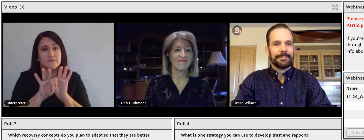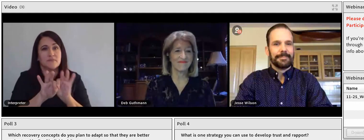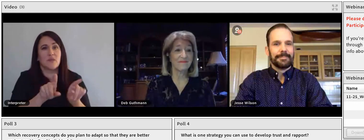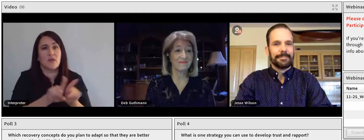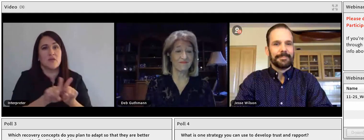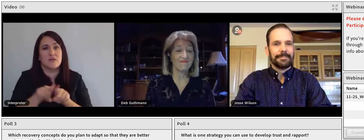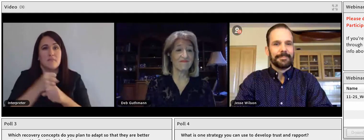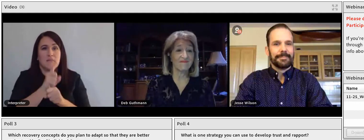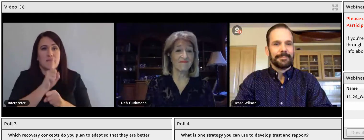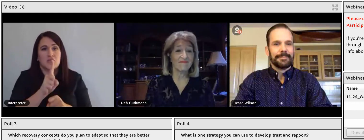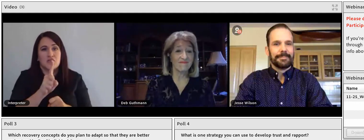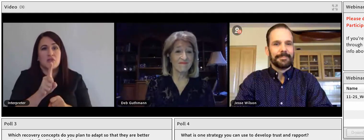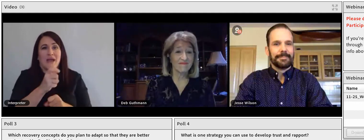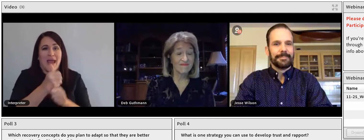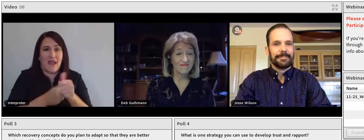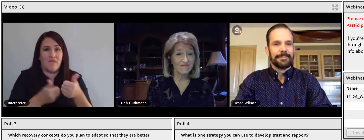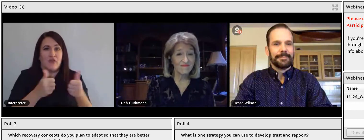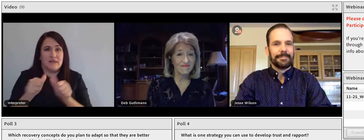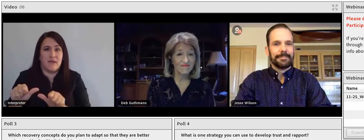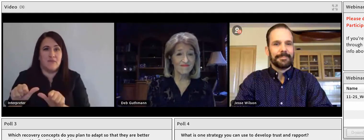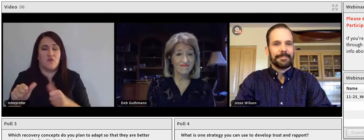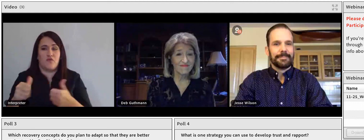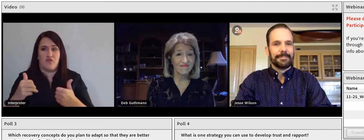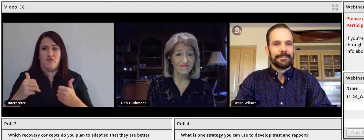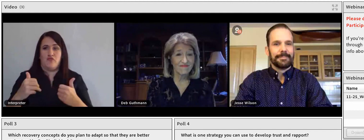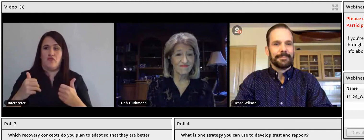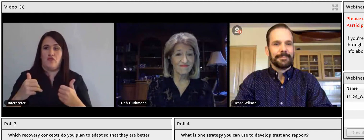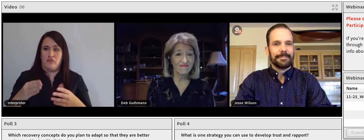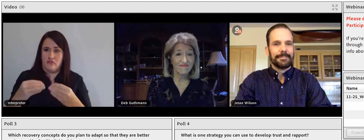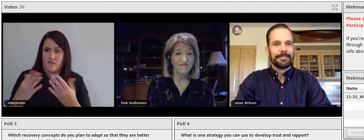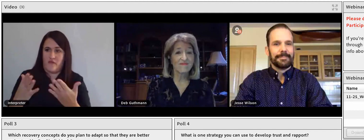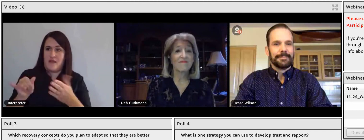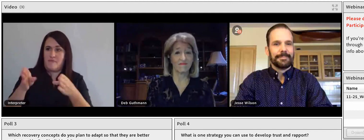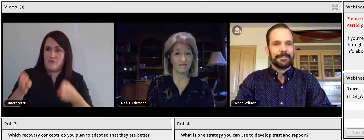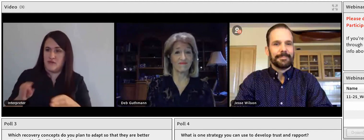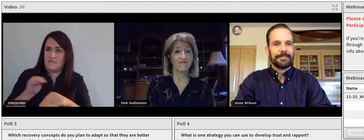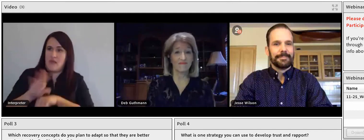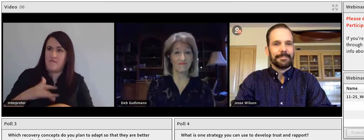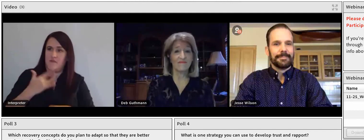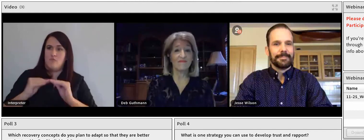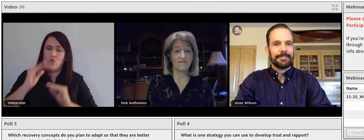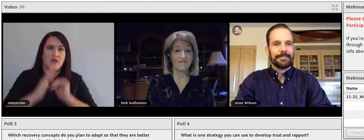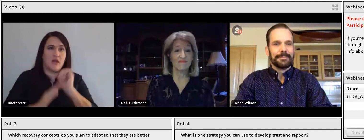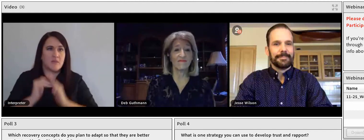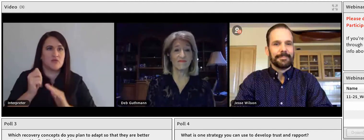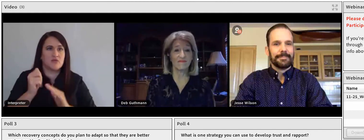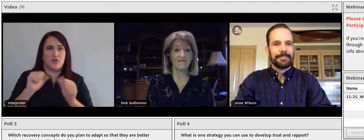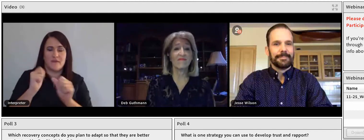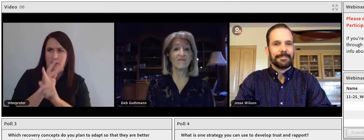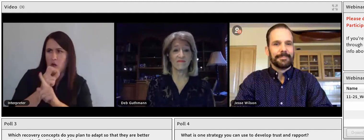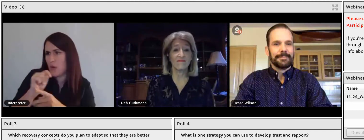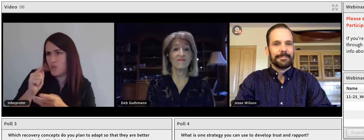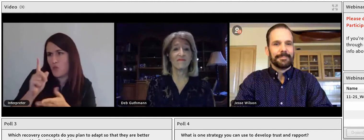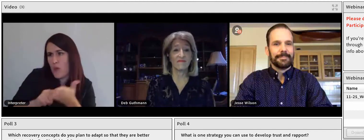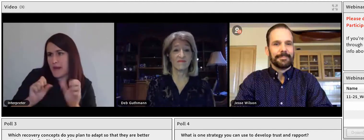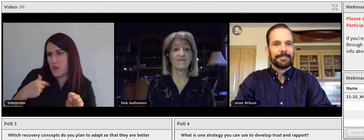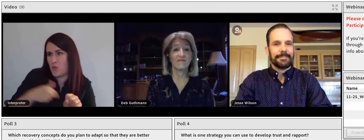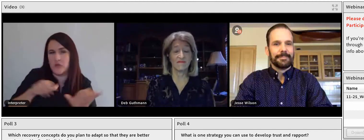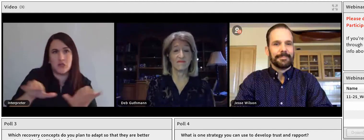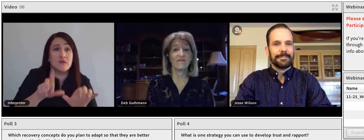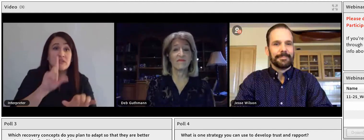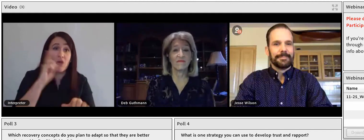then making every attempt to make a person feel comfortable by trying to find out what we can do, because it is our